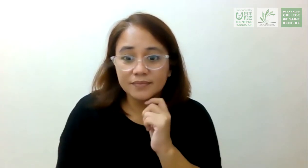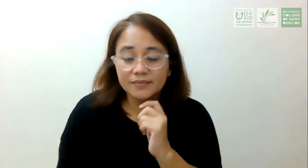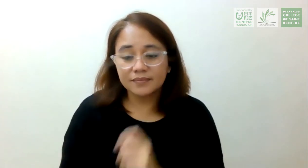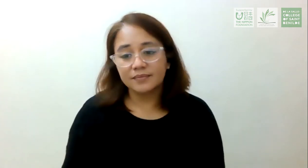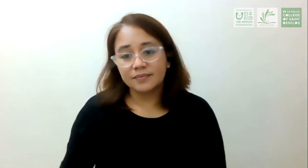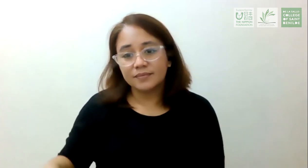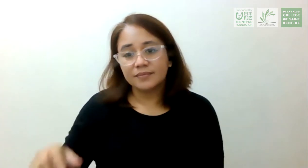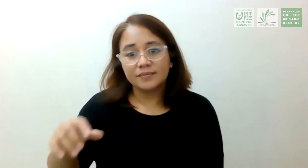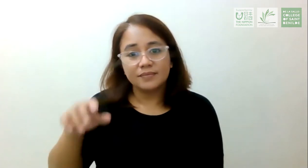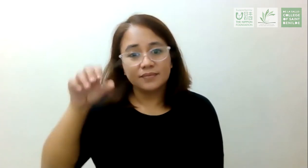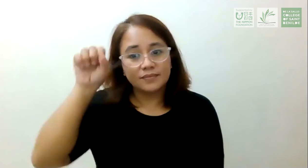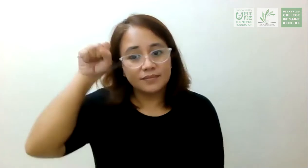Yes, sure.